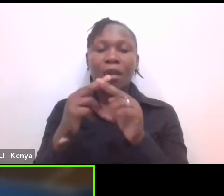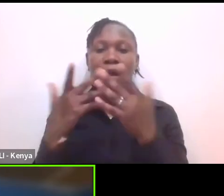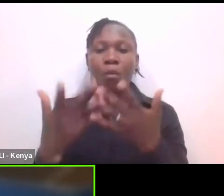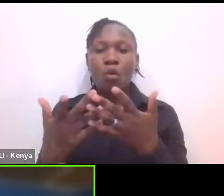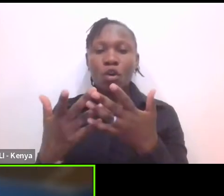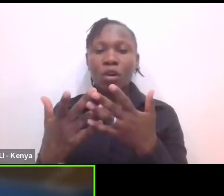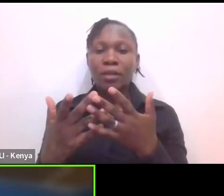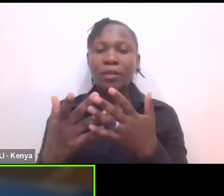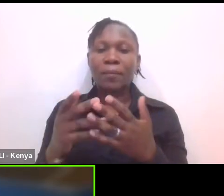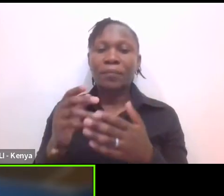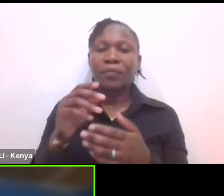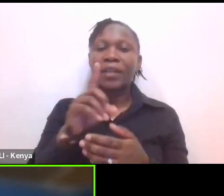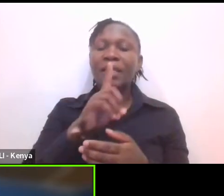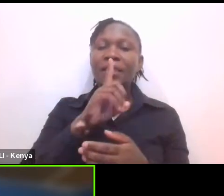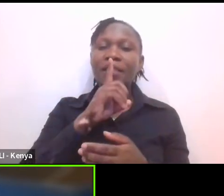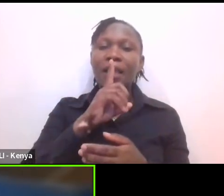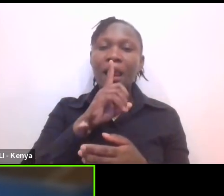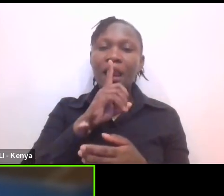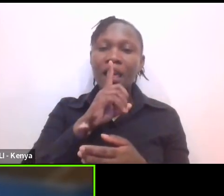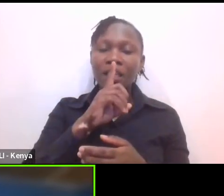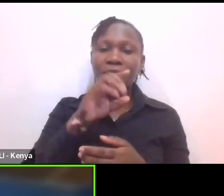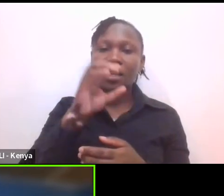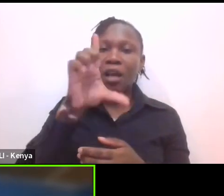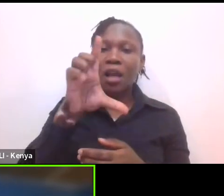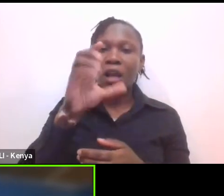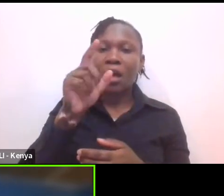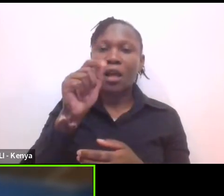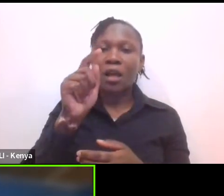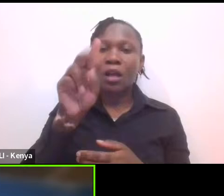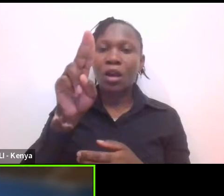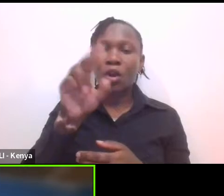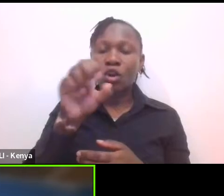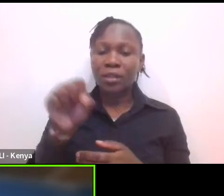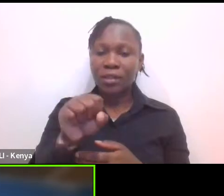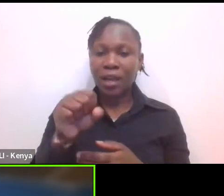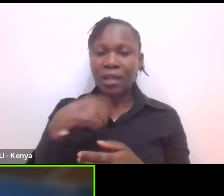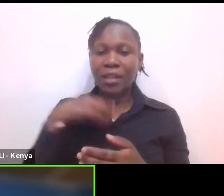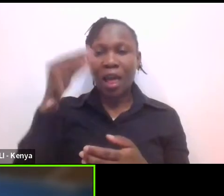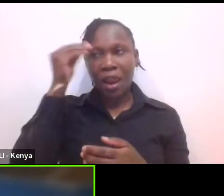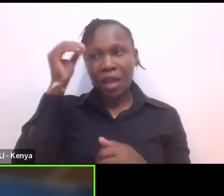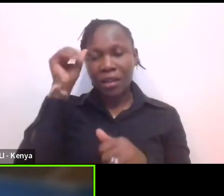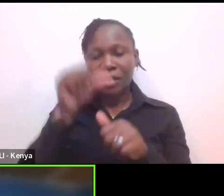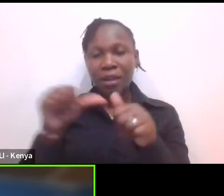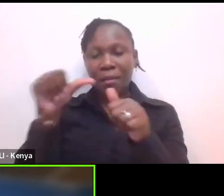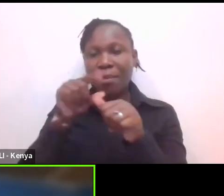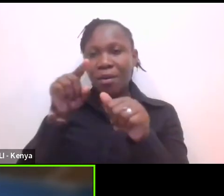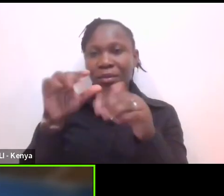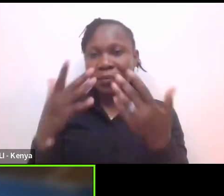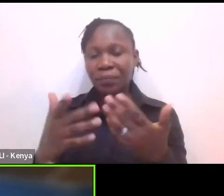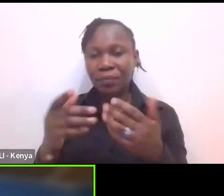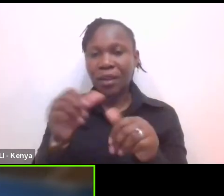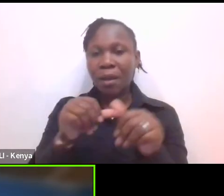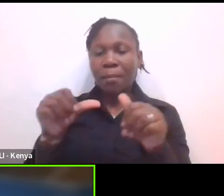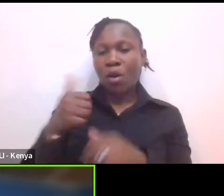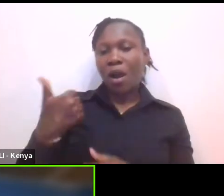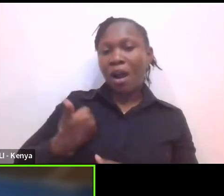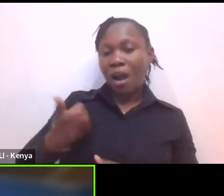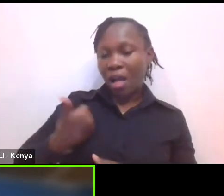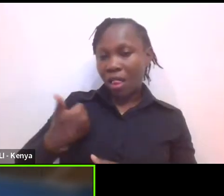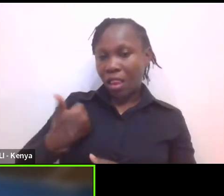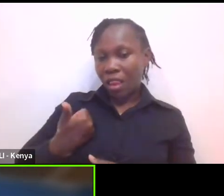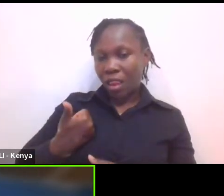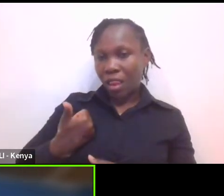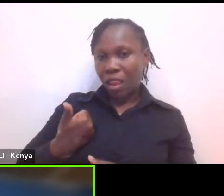and I learned about it on the show Reading Rainbow. And it's about a girl who grew up, she